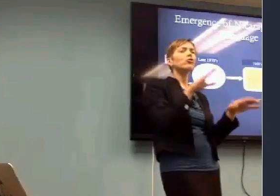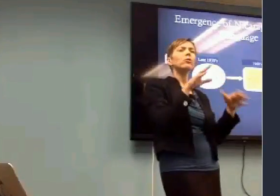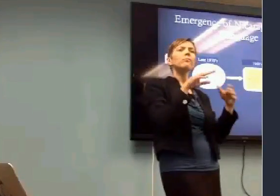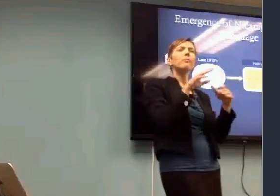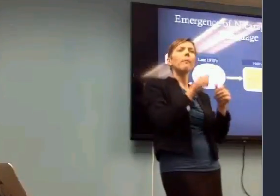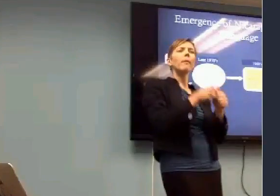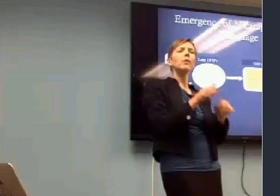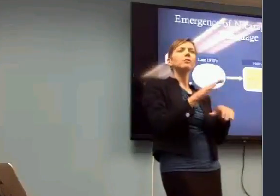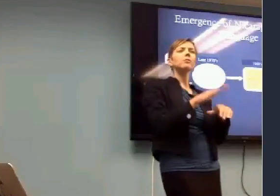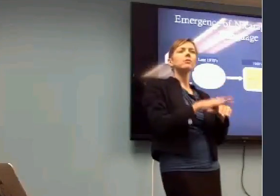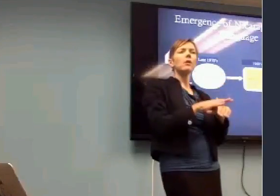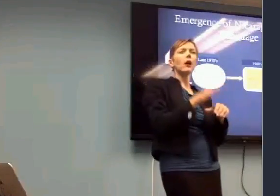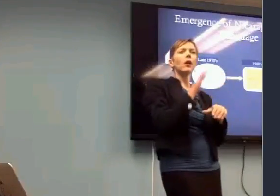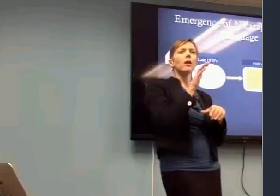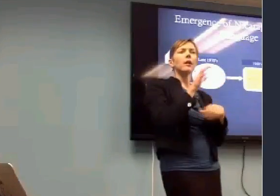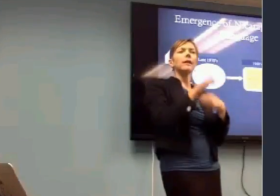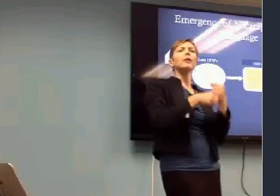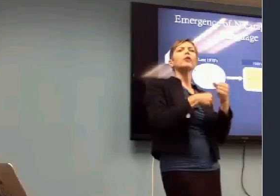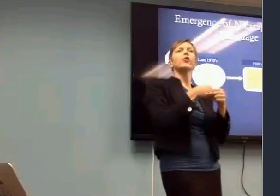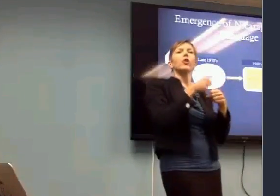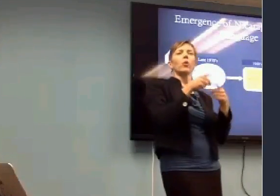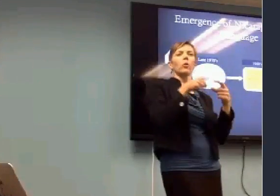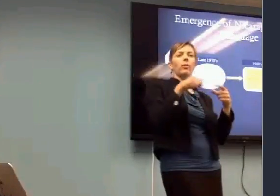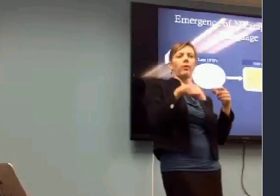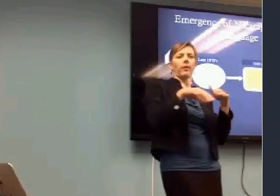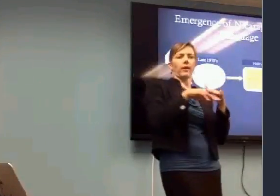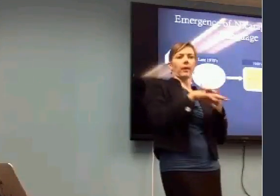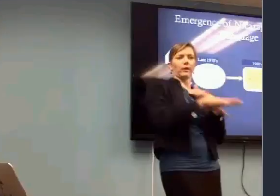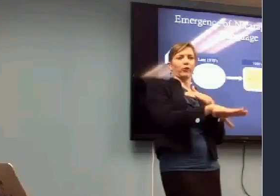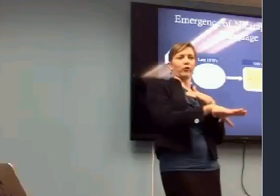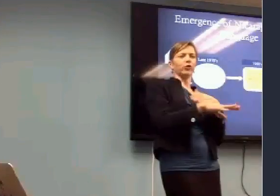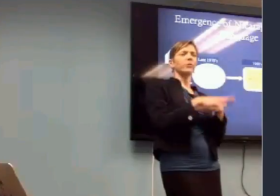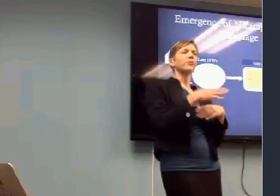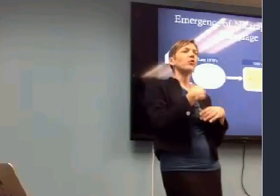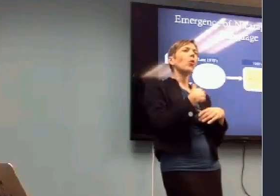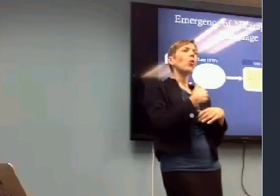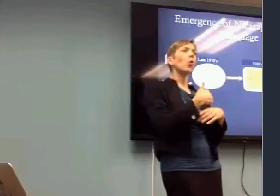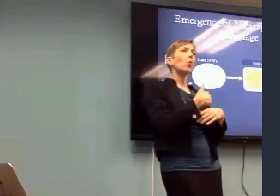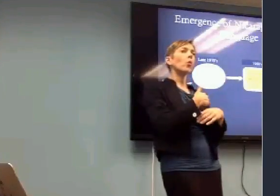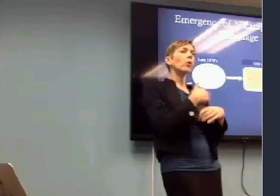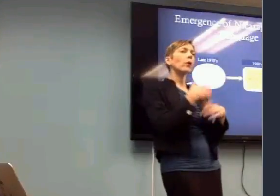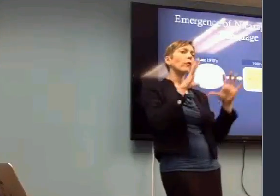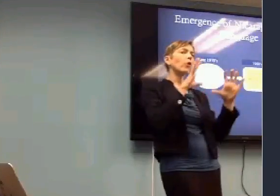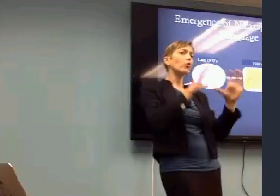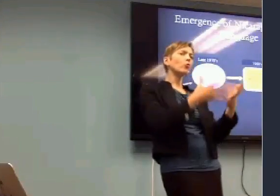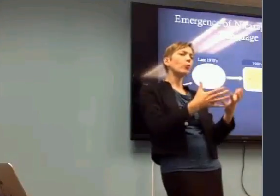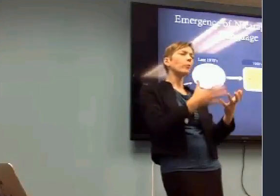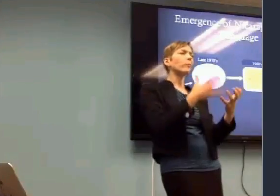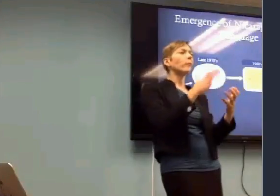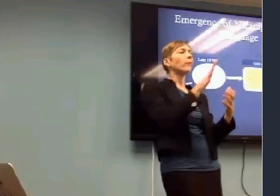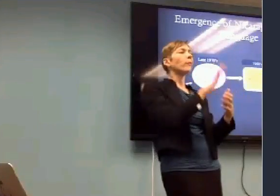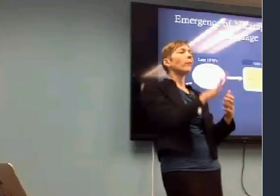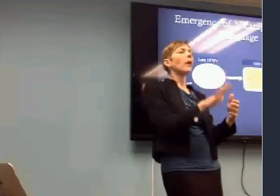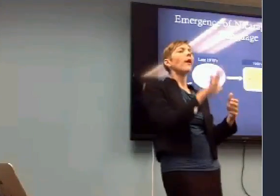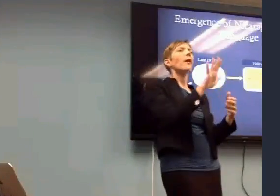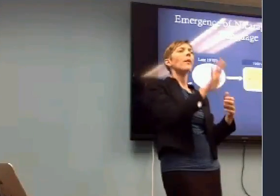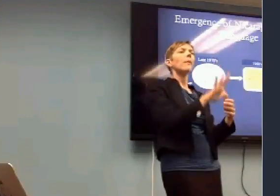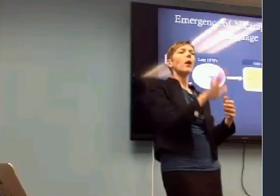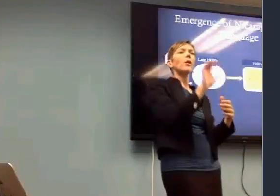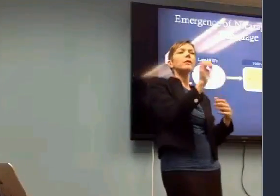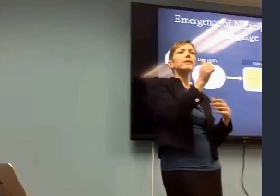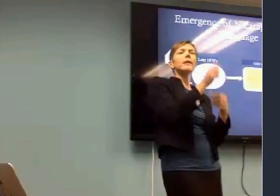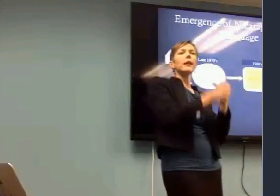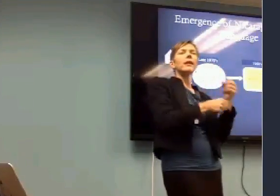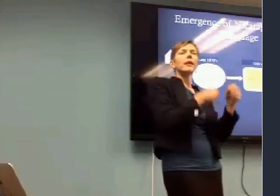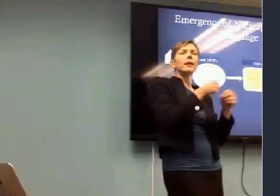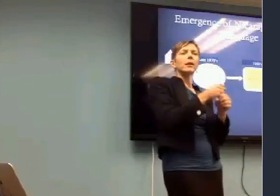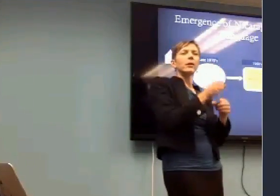into, based on the year at which they entered school. So the group of